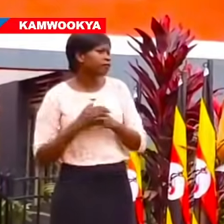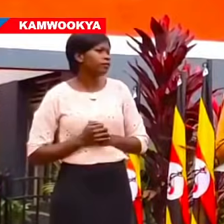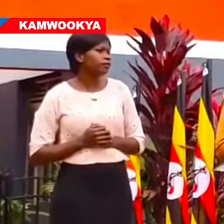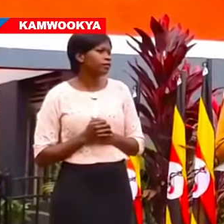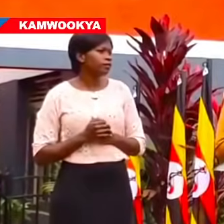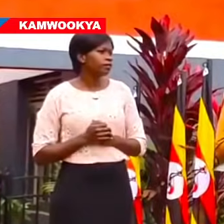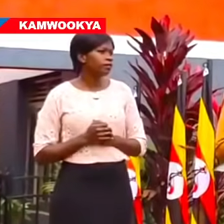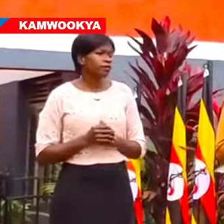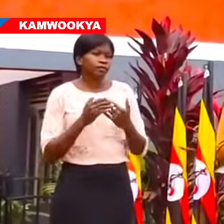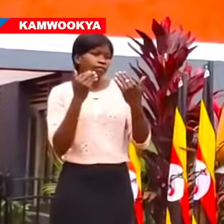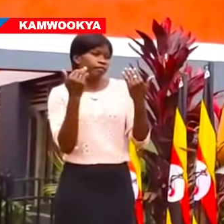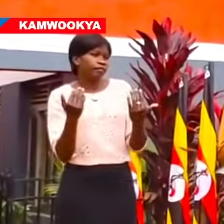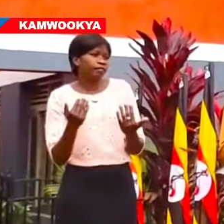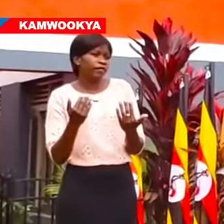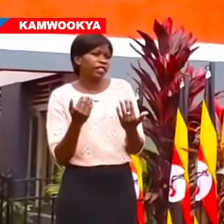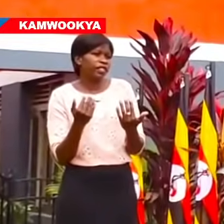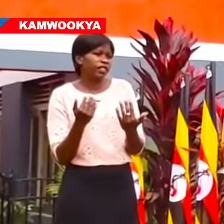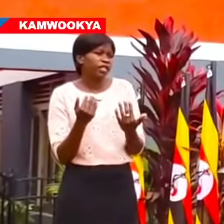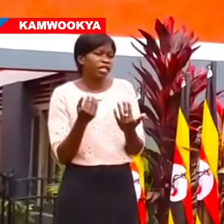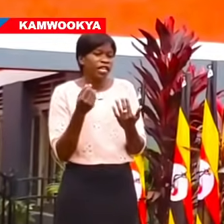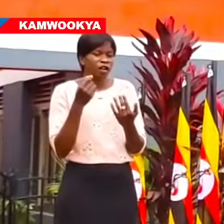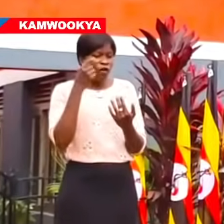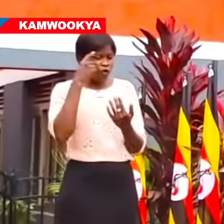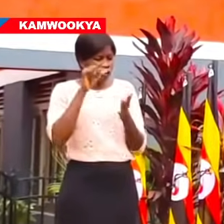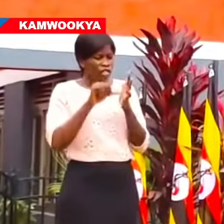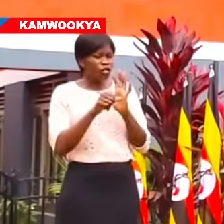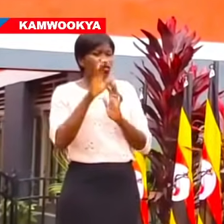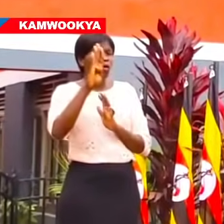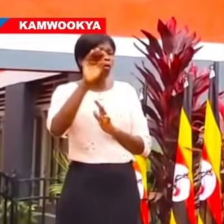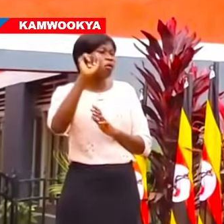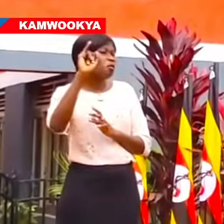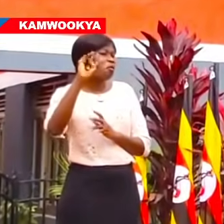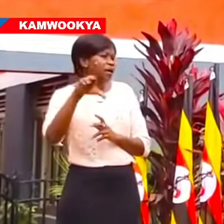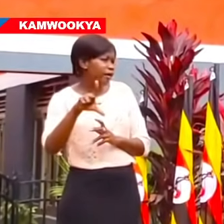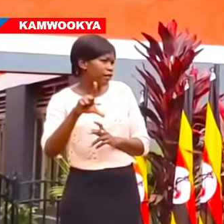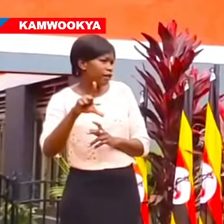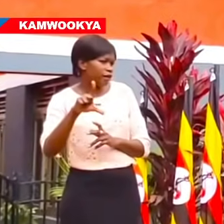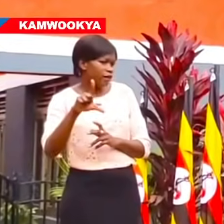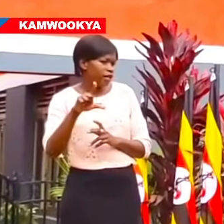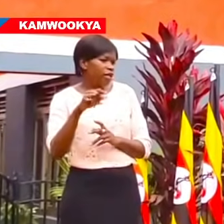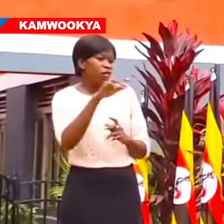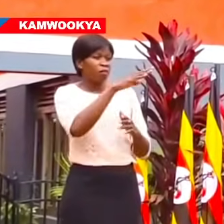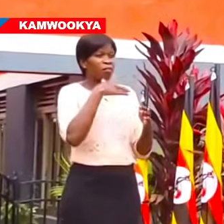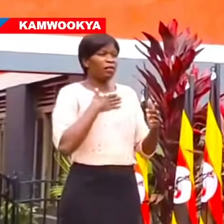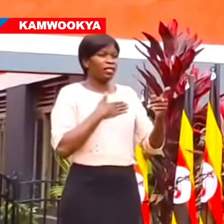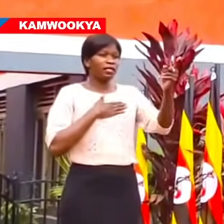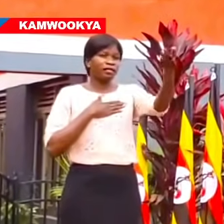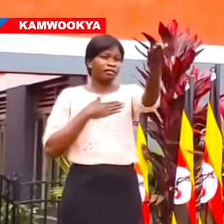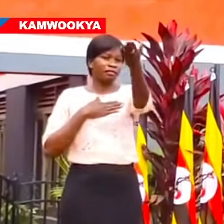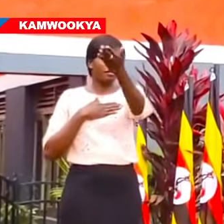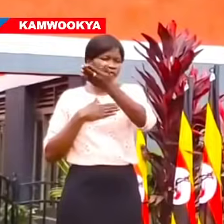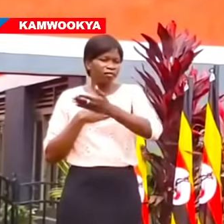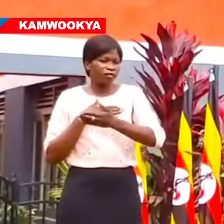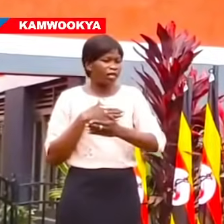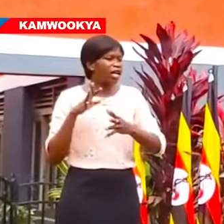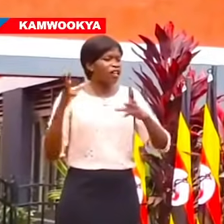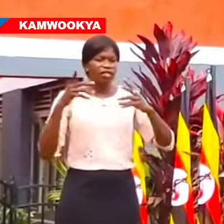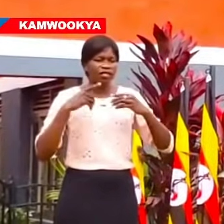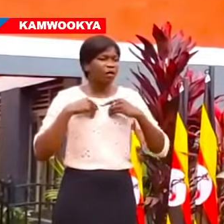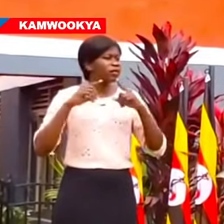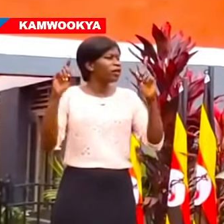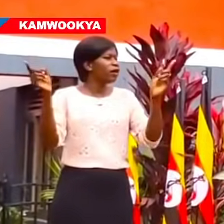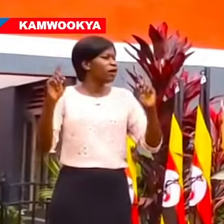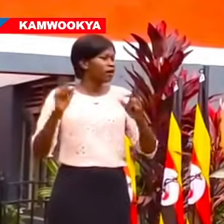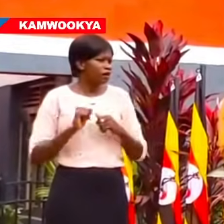So, as far as bail is concerned, our call is that Ugandans continue to reject